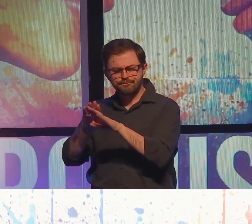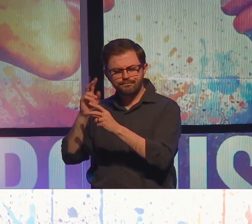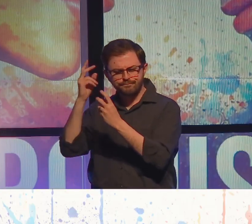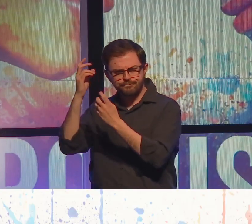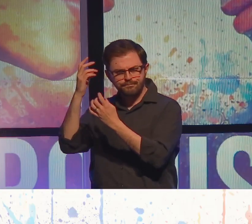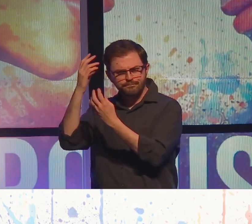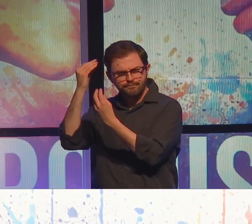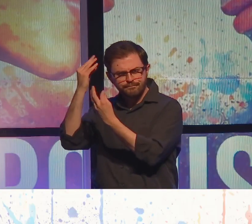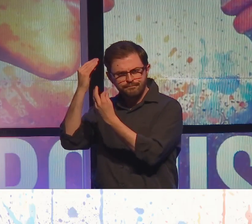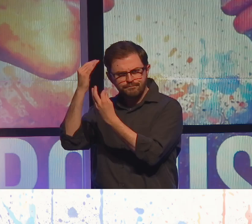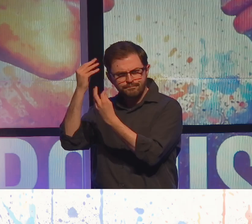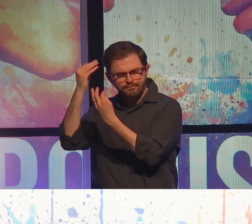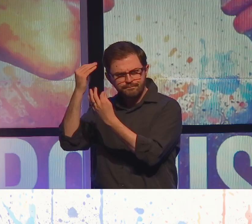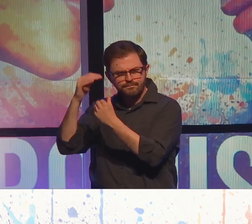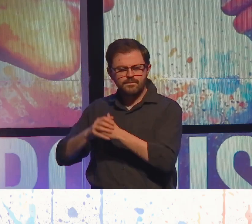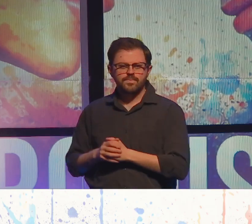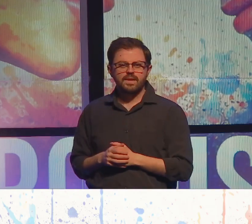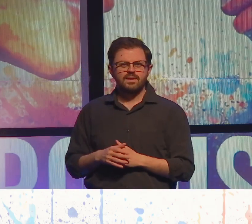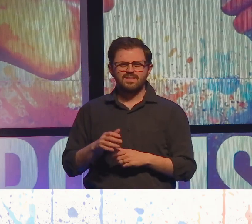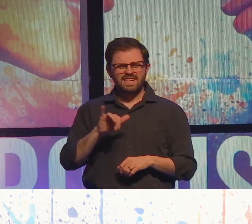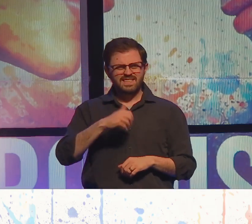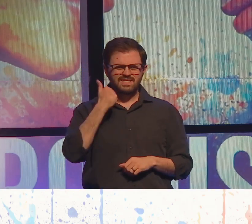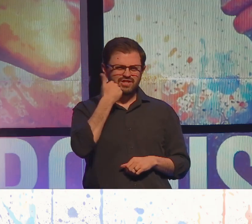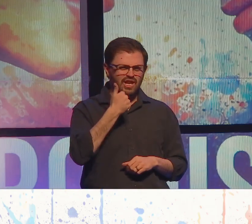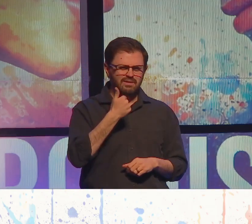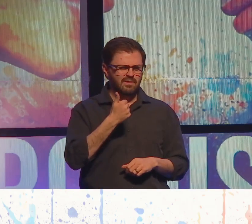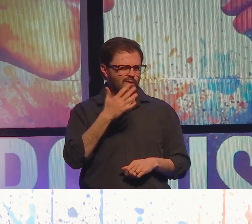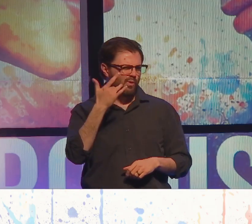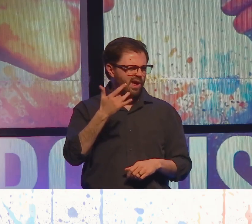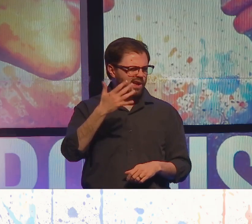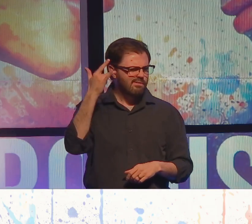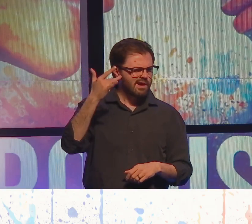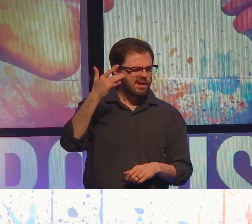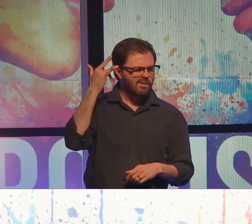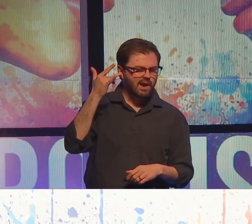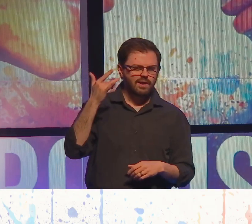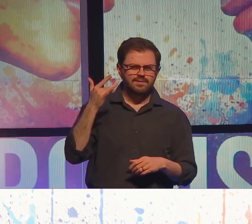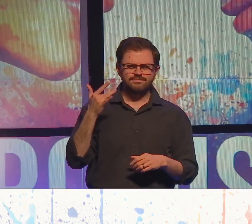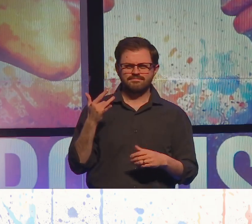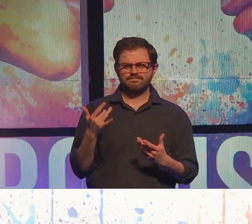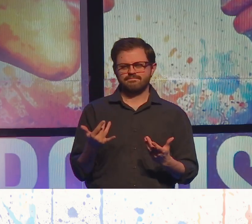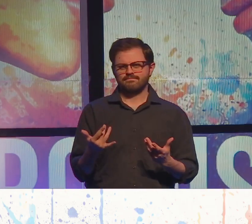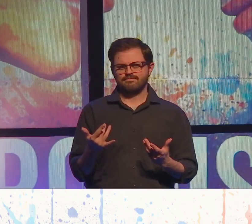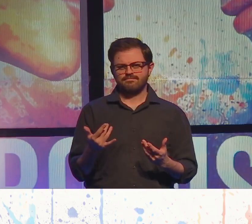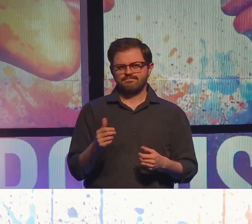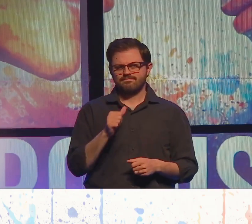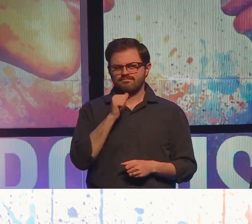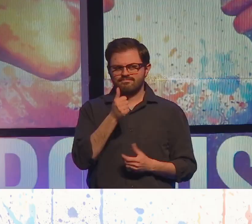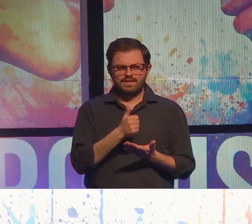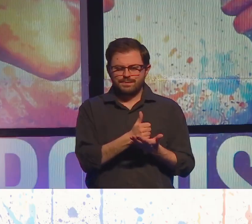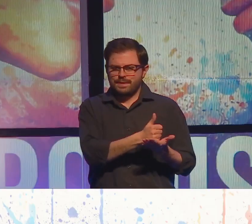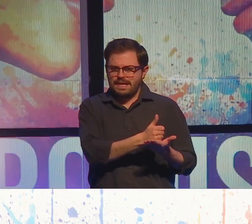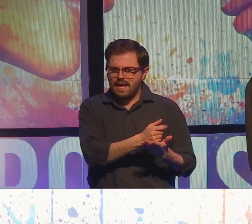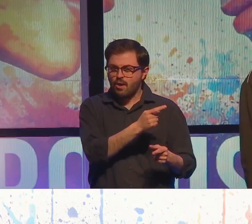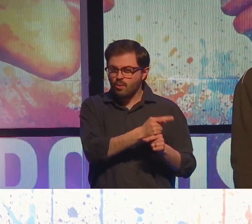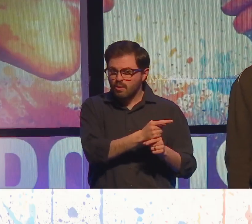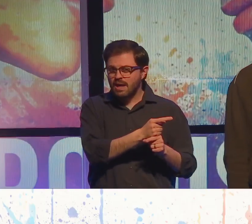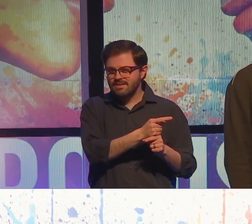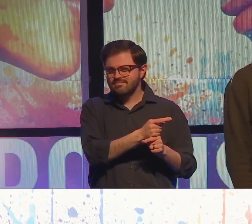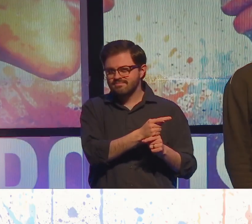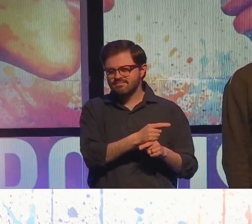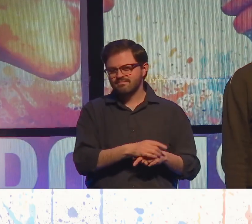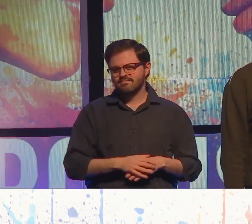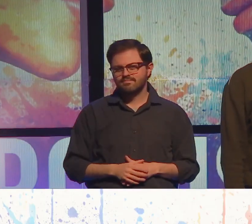just a shaming statement. Why would you do that? Why would you say that? That's not really a helpful question in the moment,